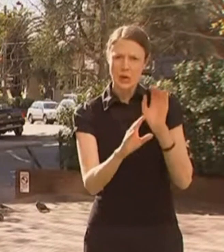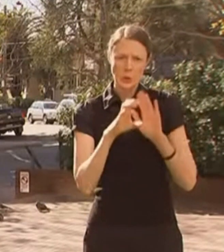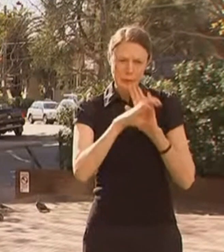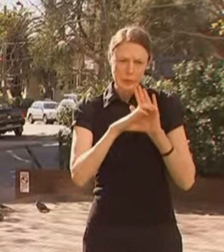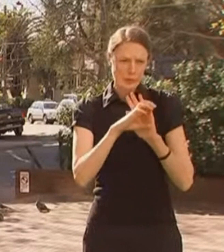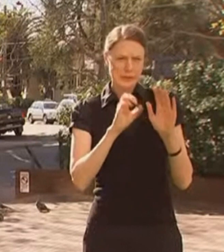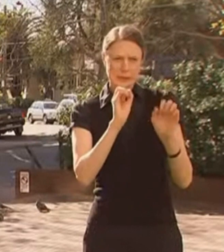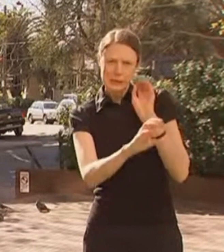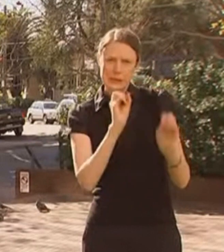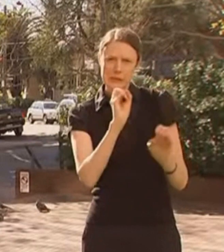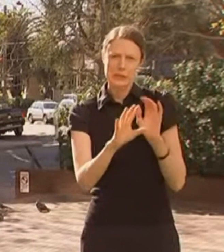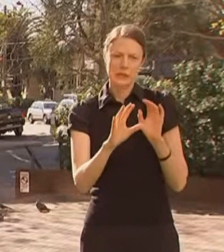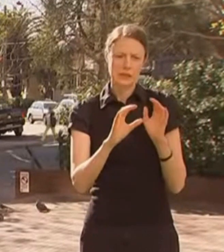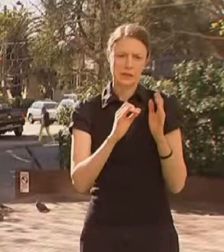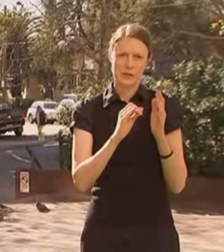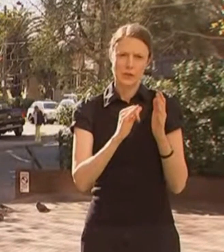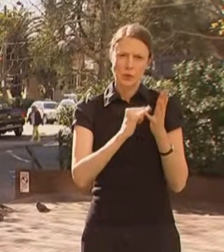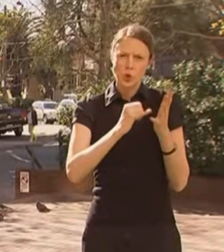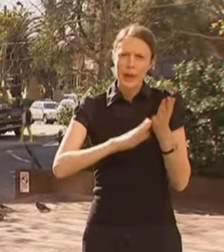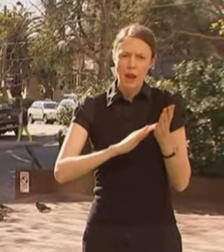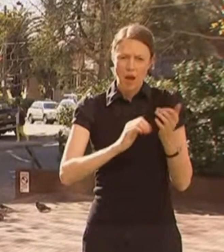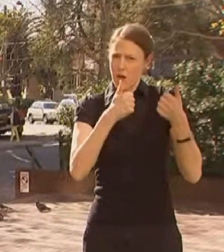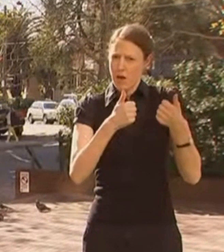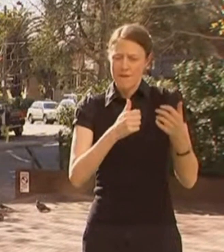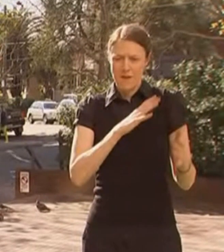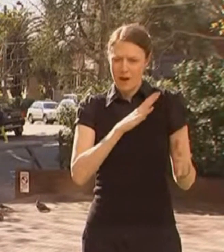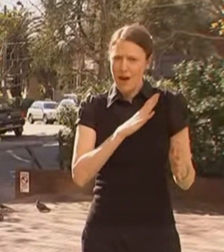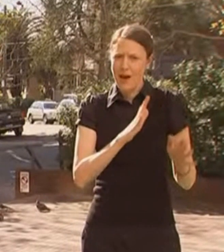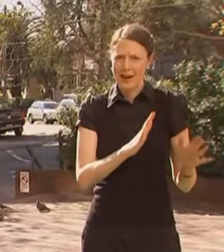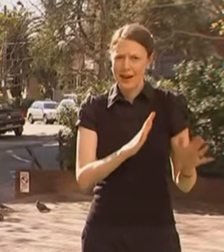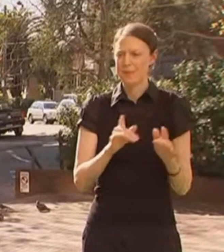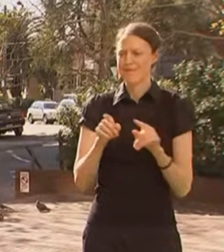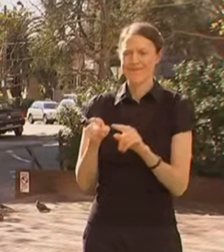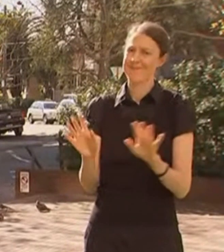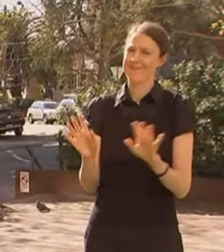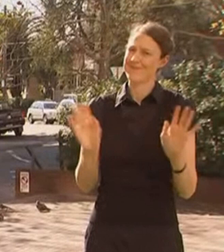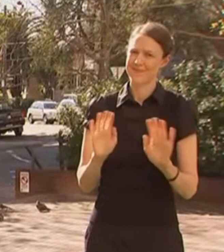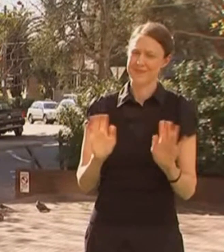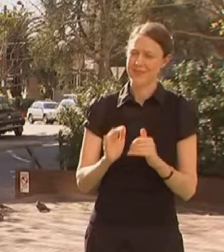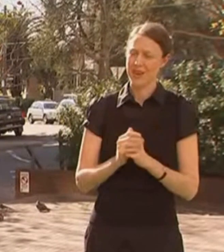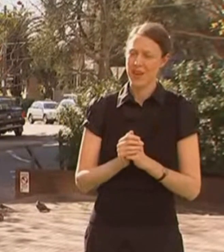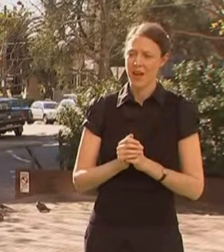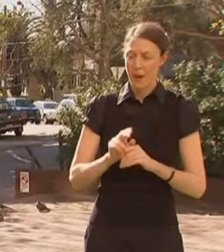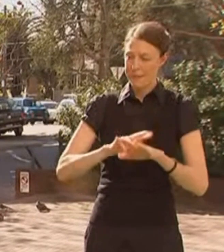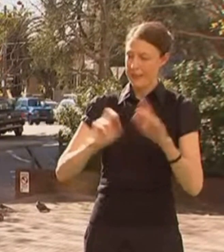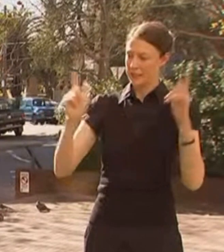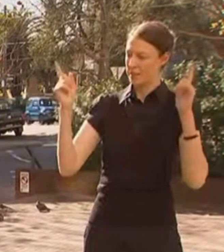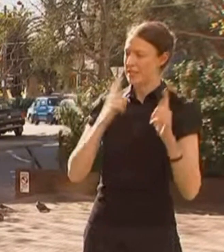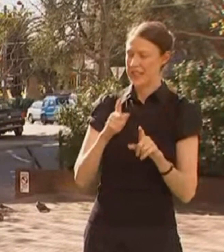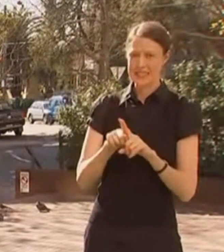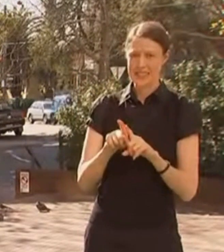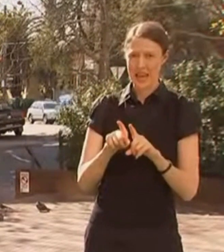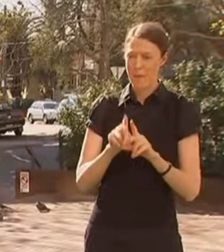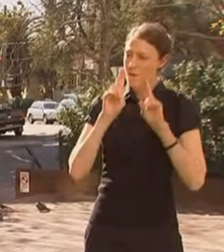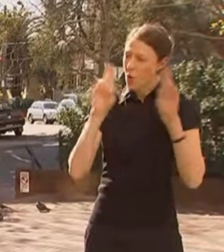asking and appealing and pleading with those thousands of people who've indicated they're turning up to a protest, please do not do